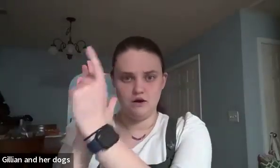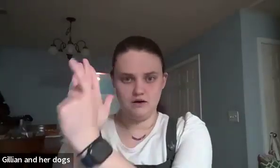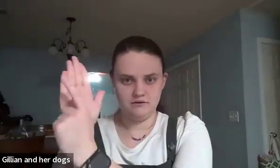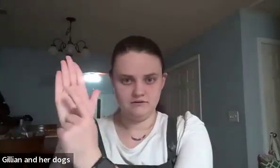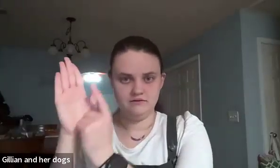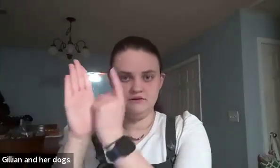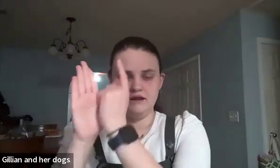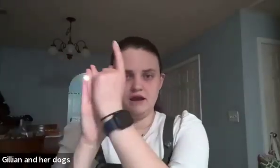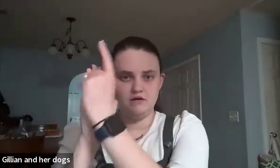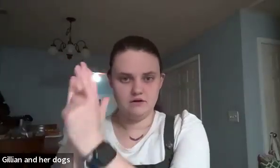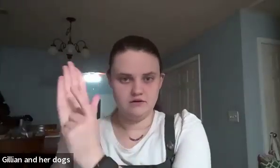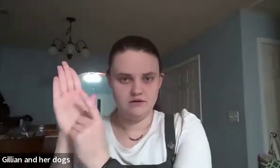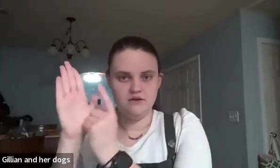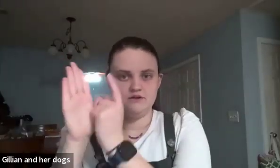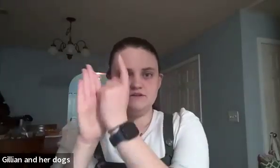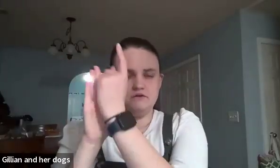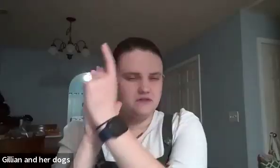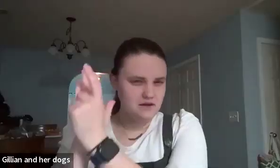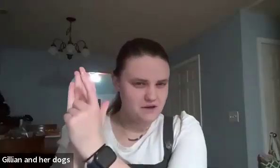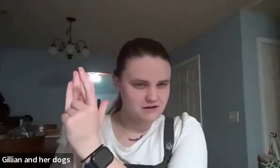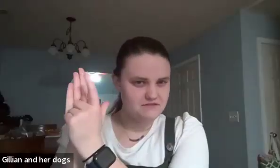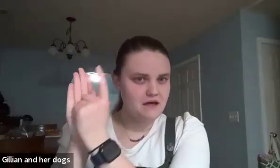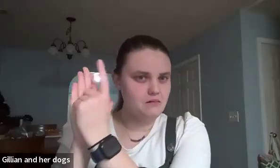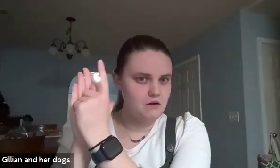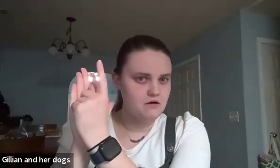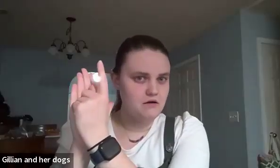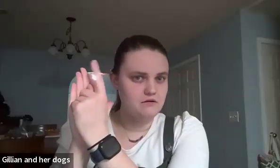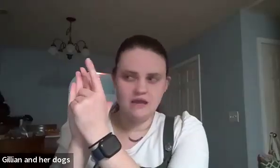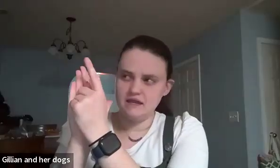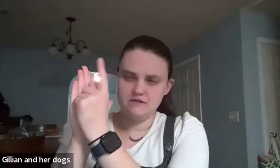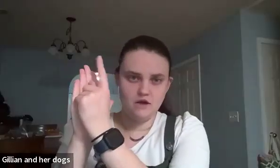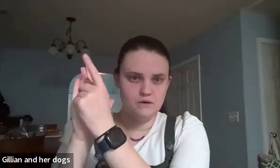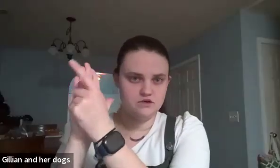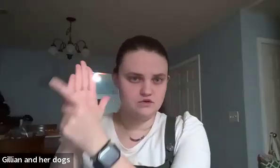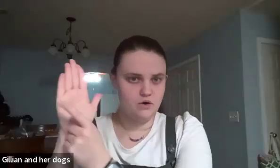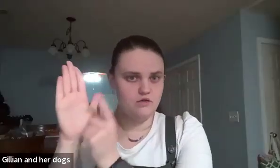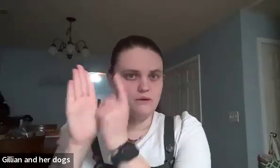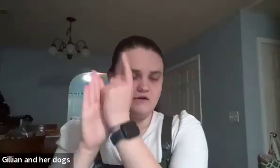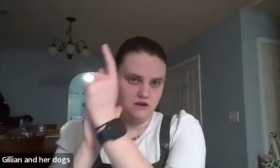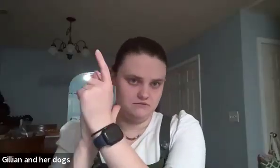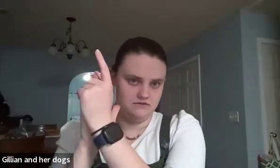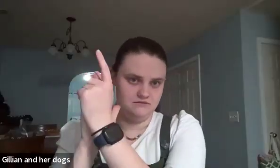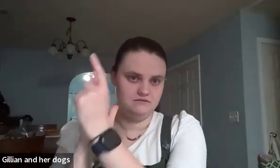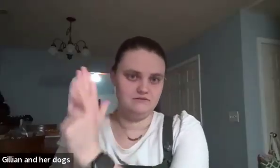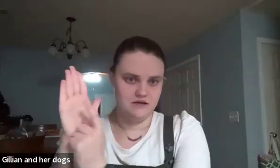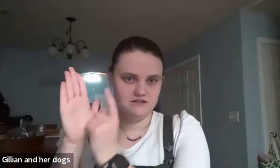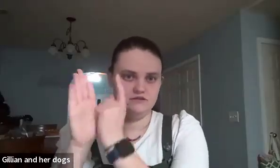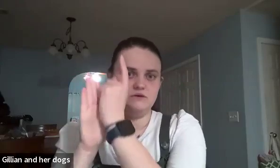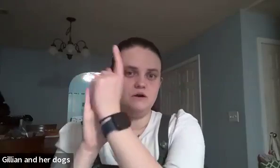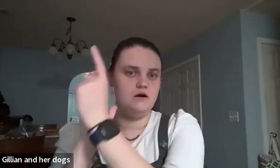Hour, hour. So think about, again, that long hand that always goes all the way around, okay? So it's going